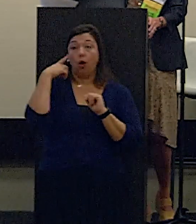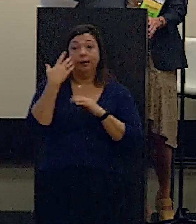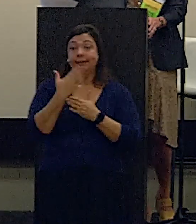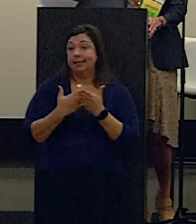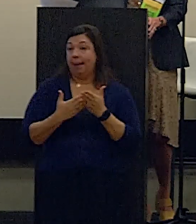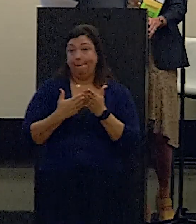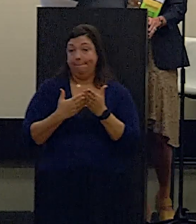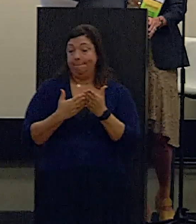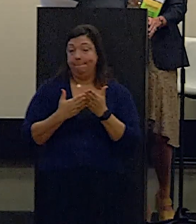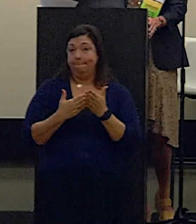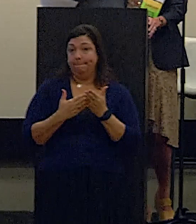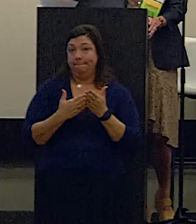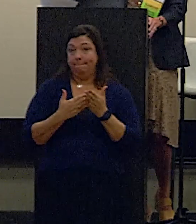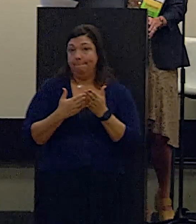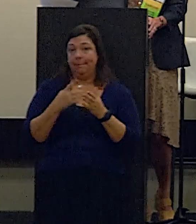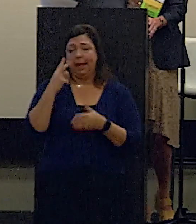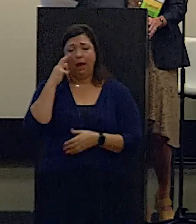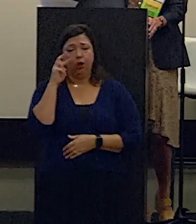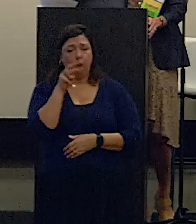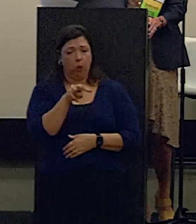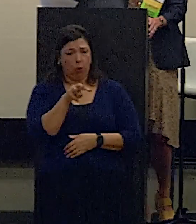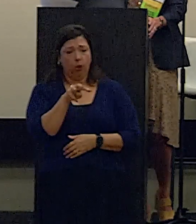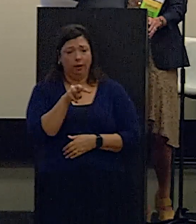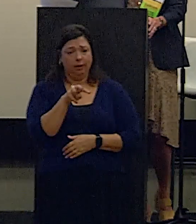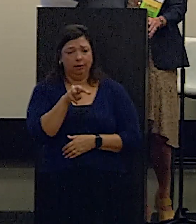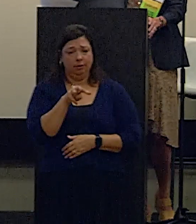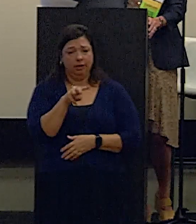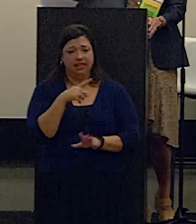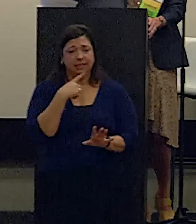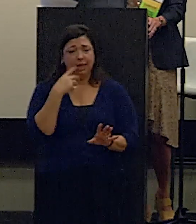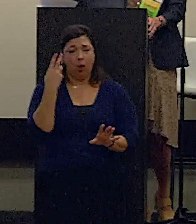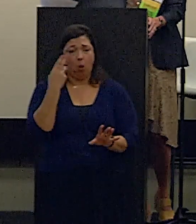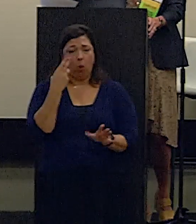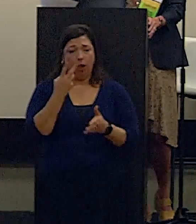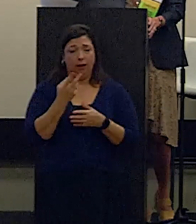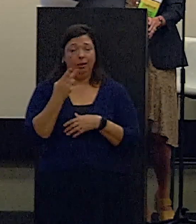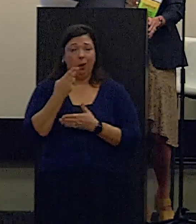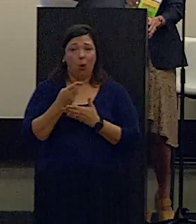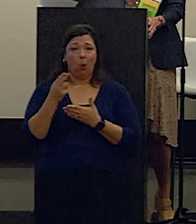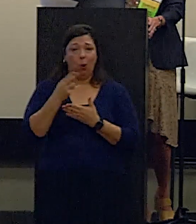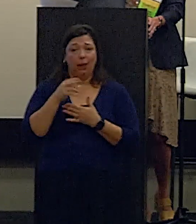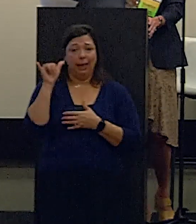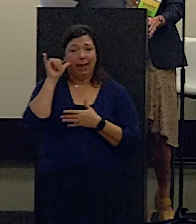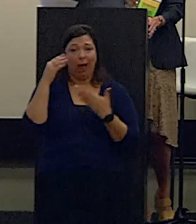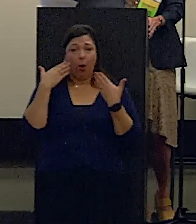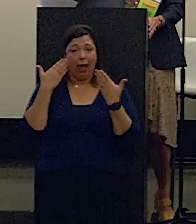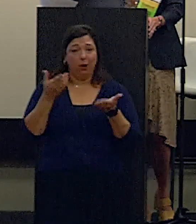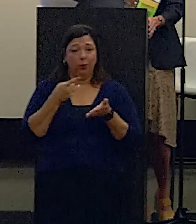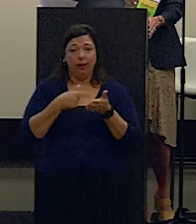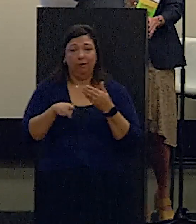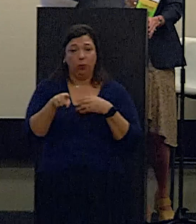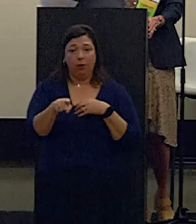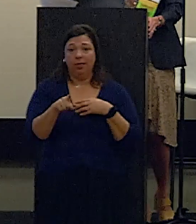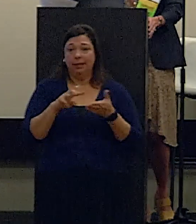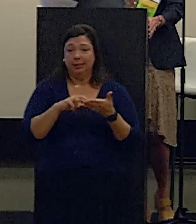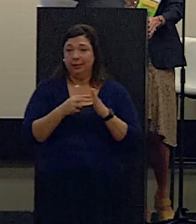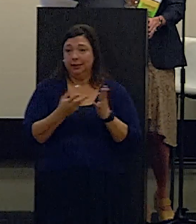them. And you look at that and go, holy cow, I didn't even know what this disease state